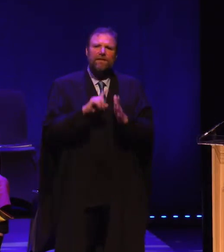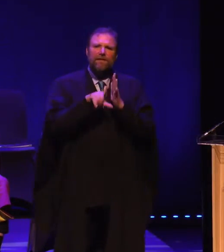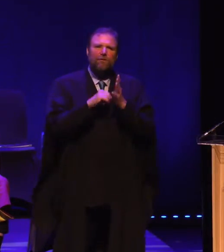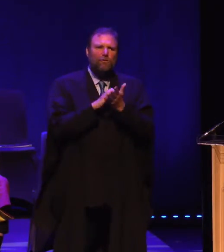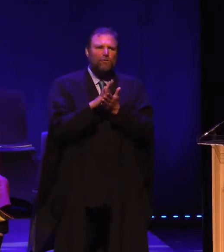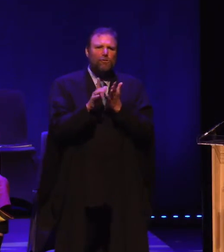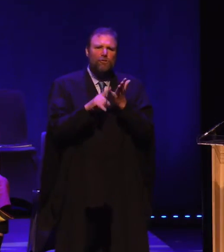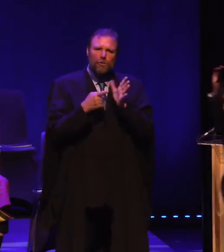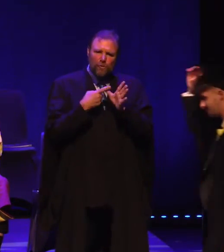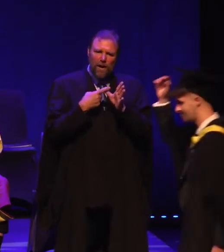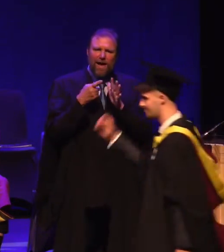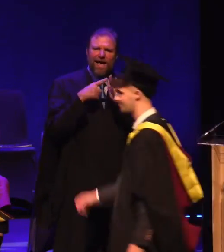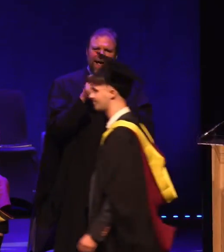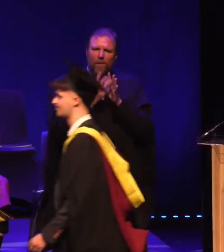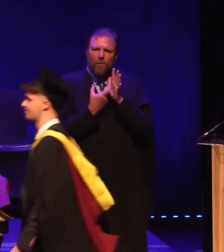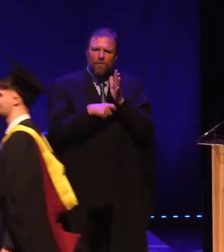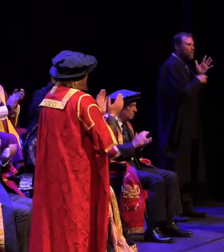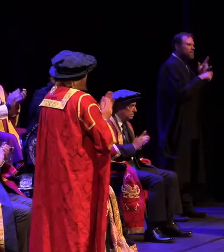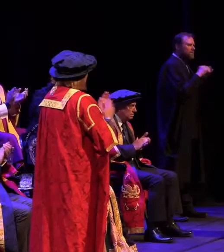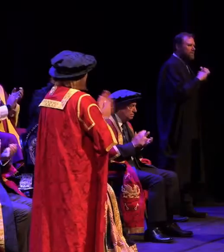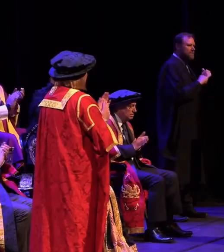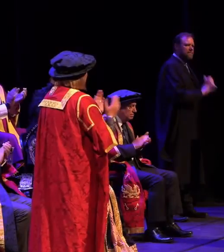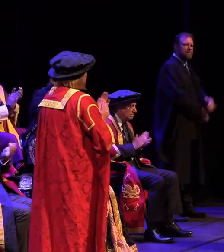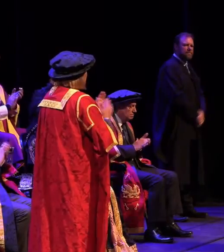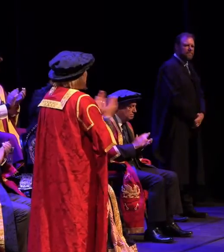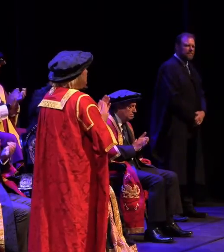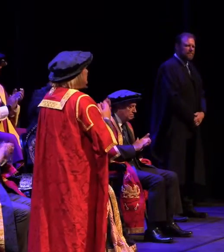Joshua Edwards.